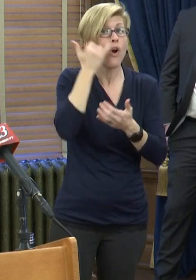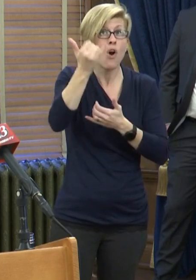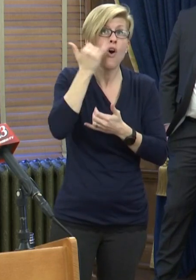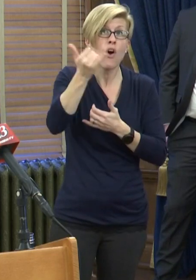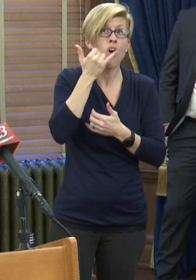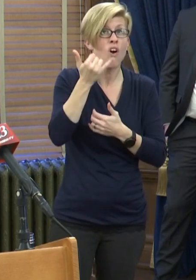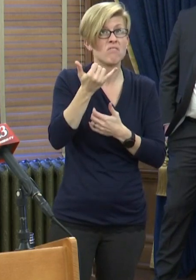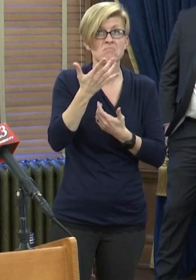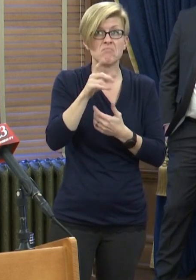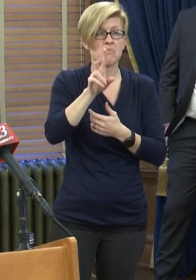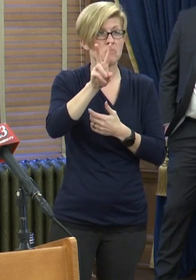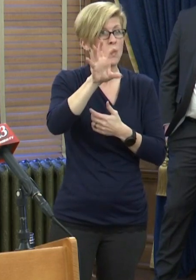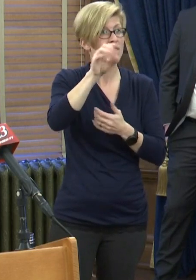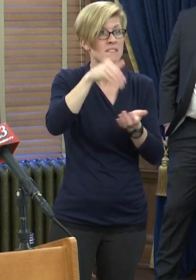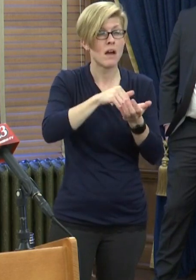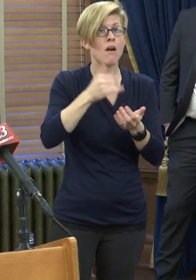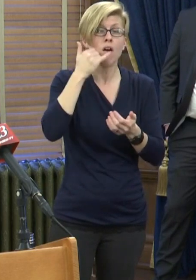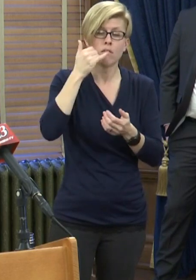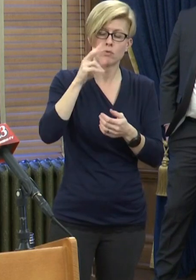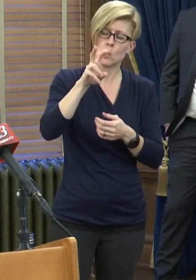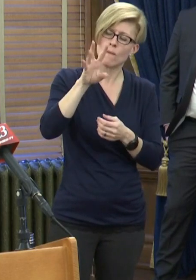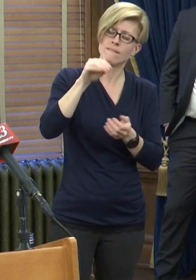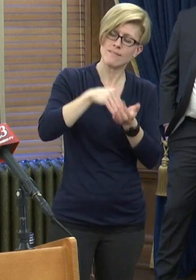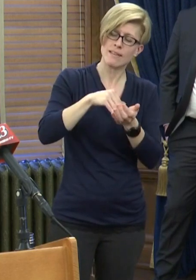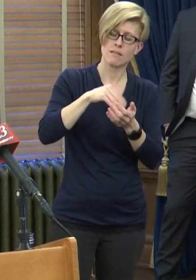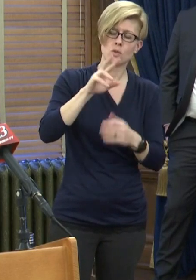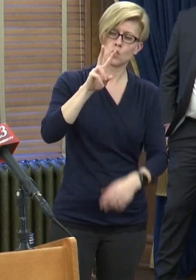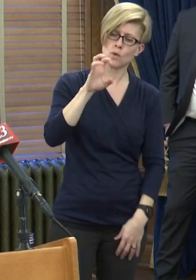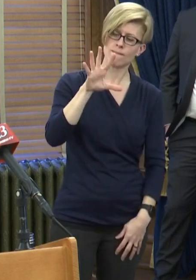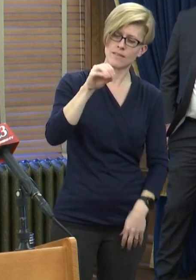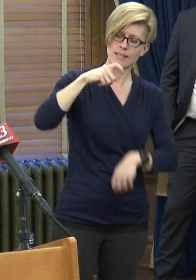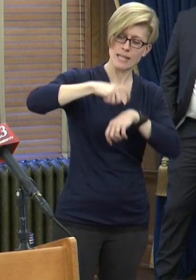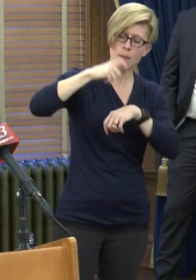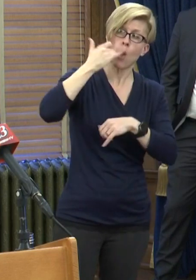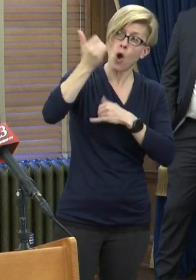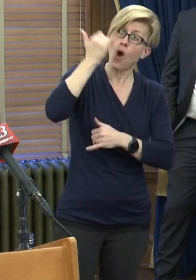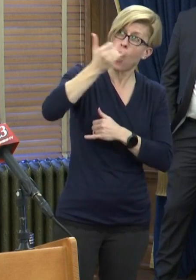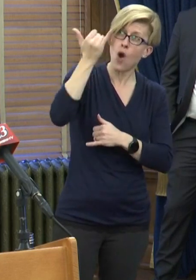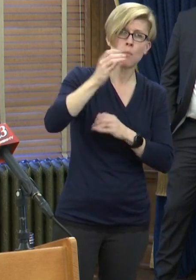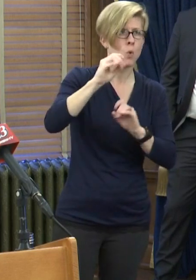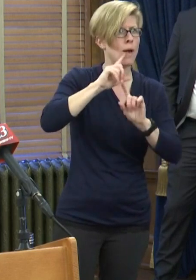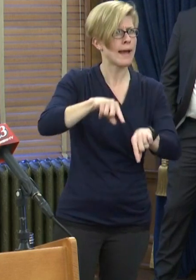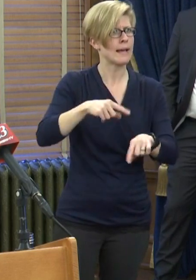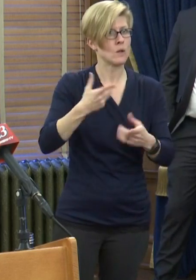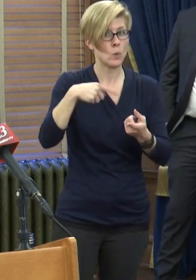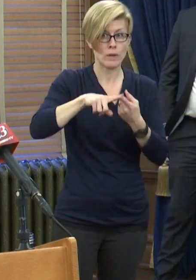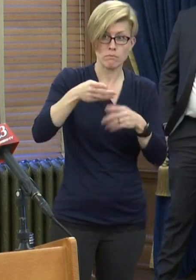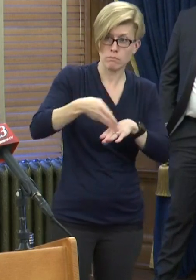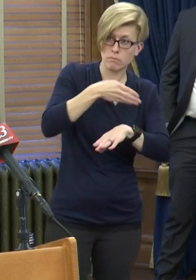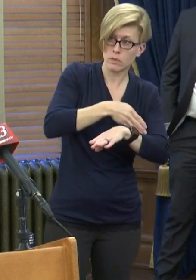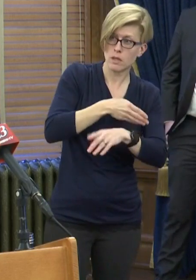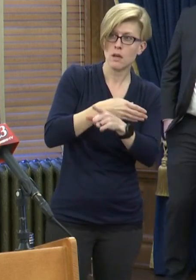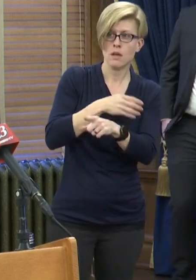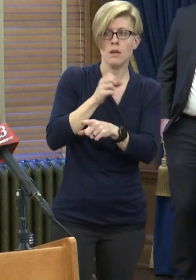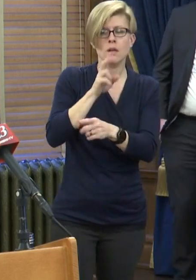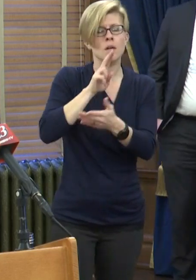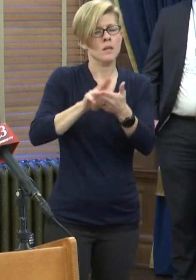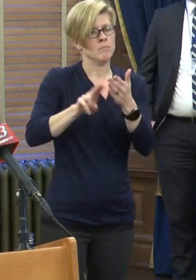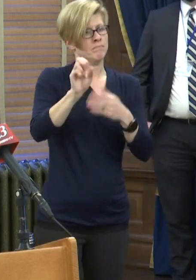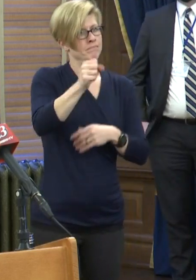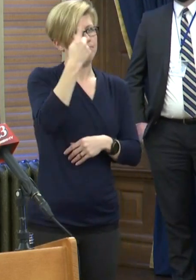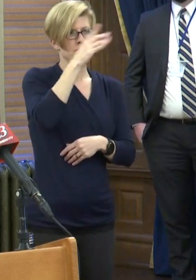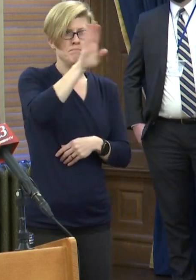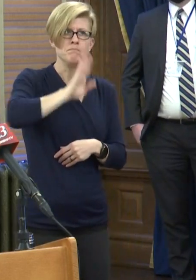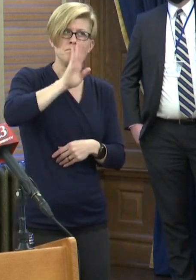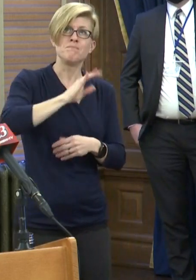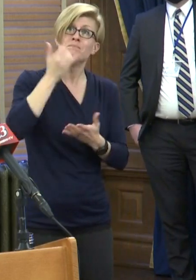times, no luck. What's being done? When can they expect that to improve? Certainly, I absolutely understand their